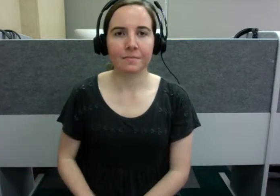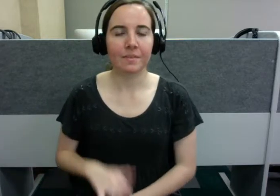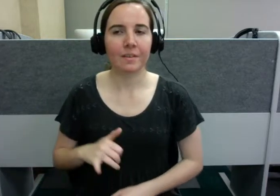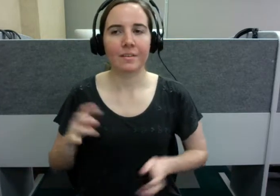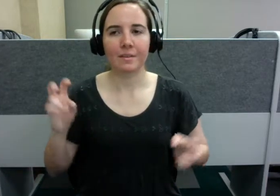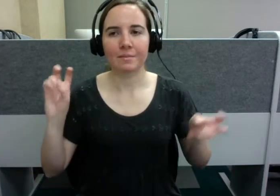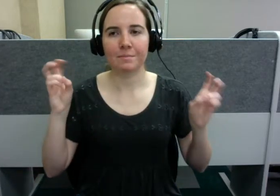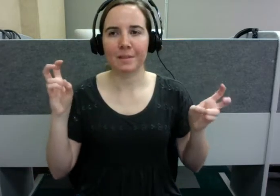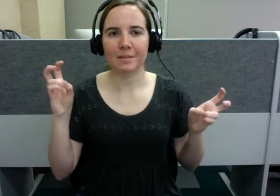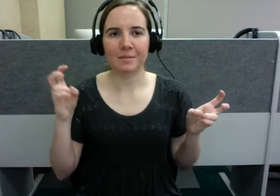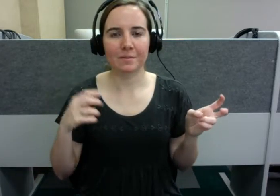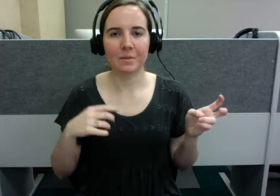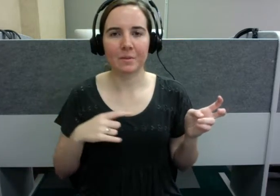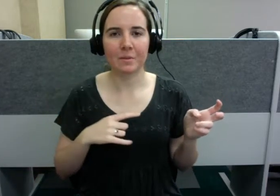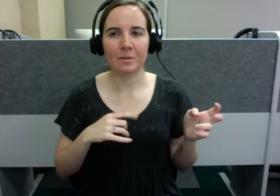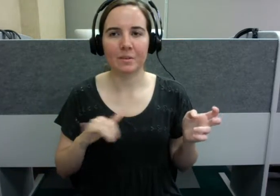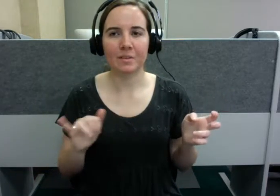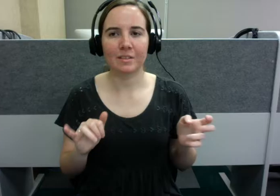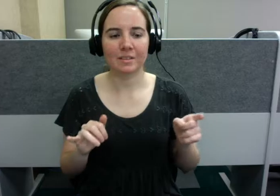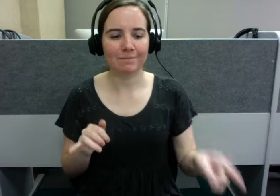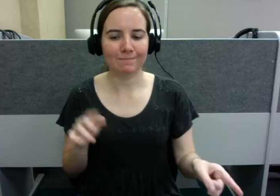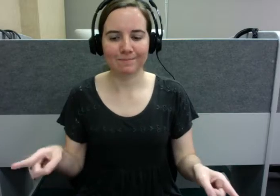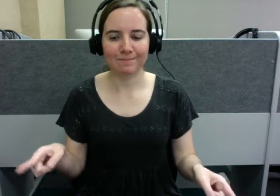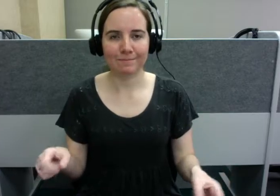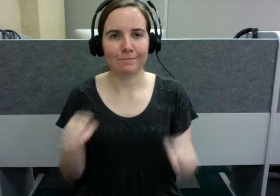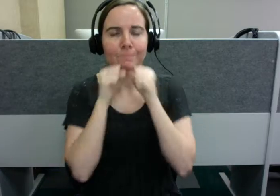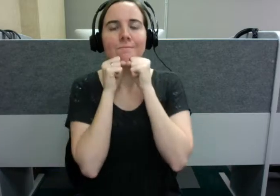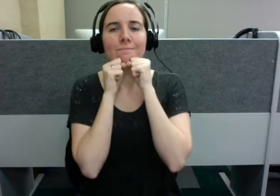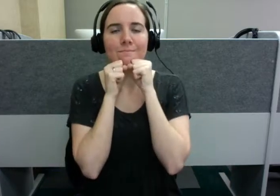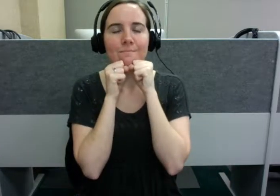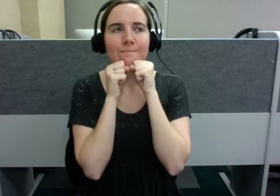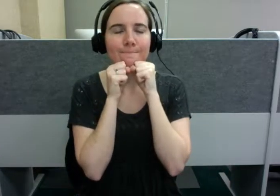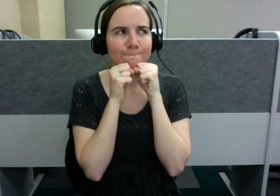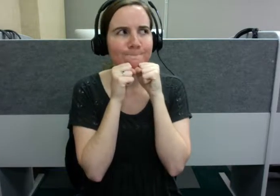metaphor in my head, I got anagnoris and peripeteia on my chin.